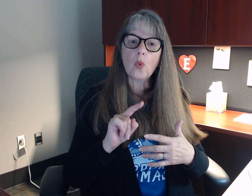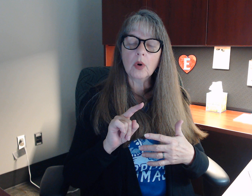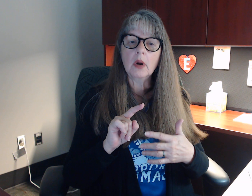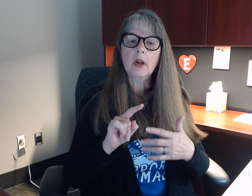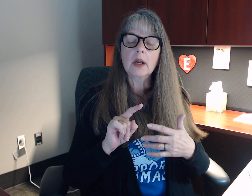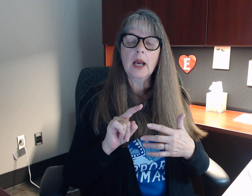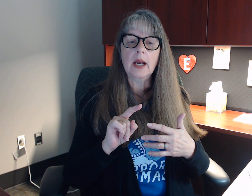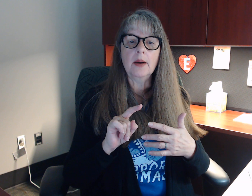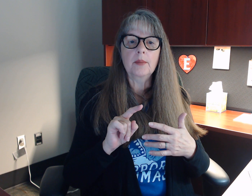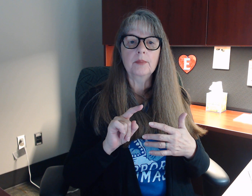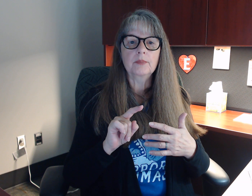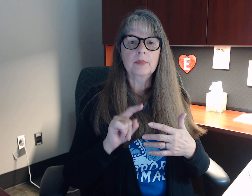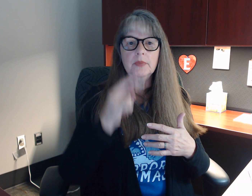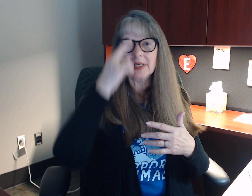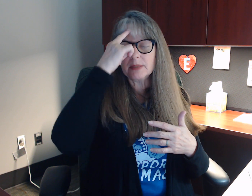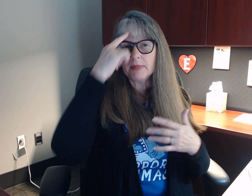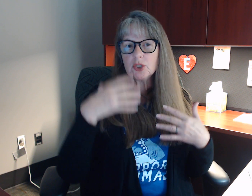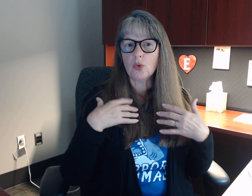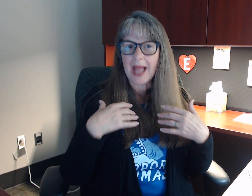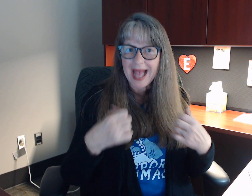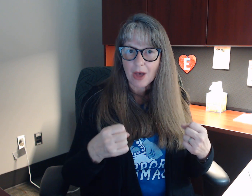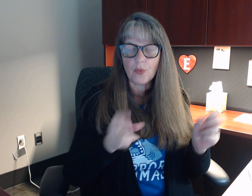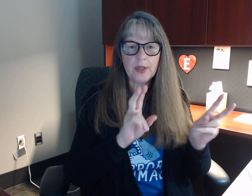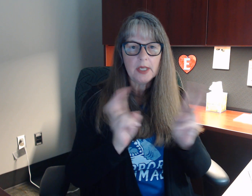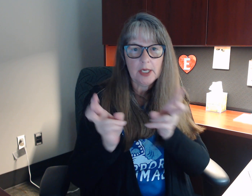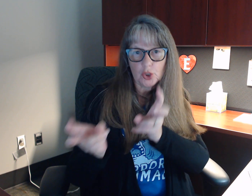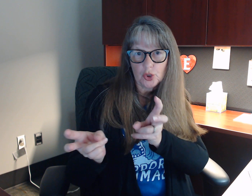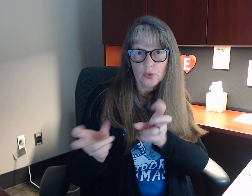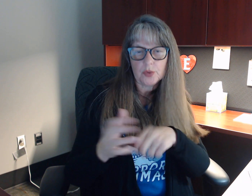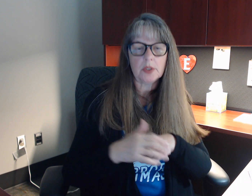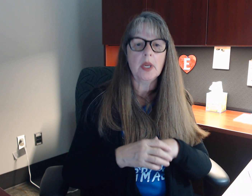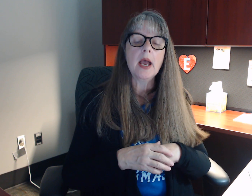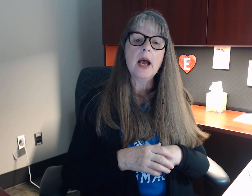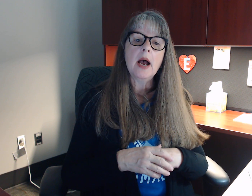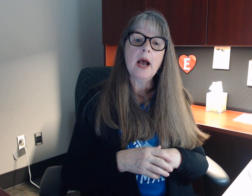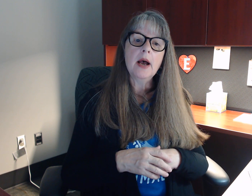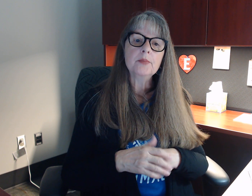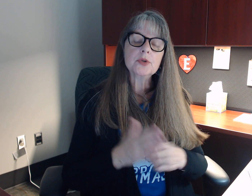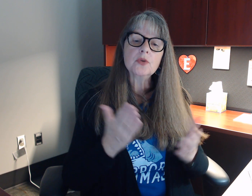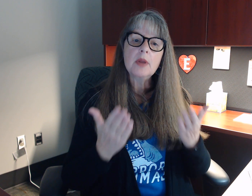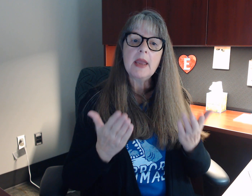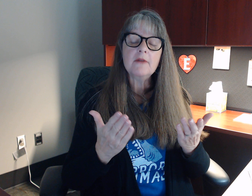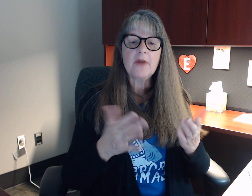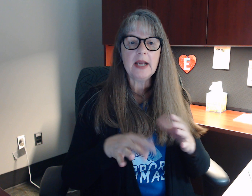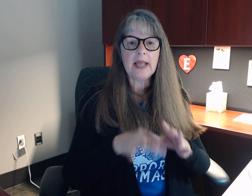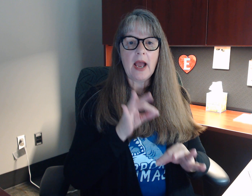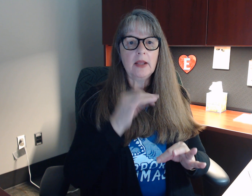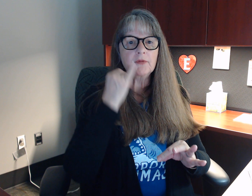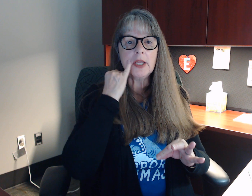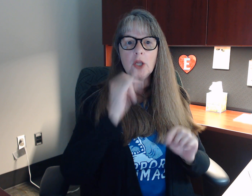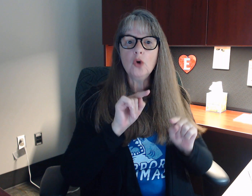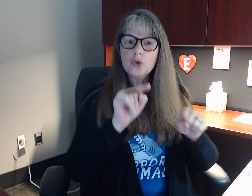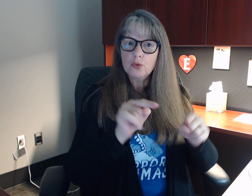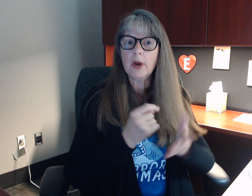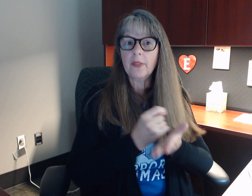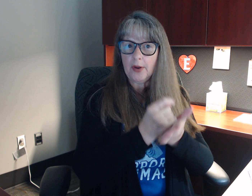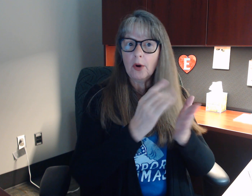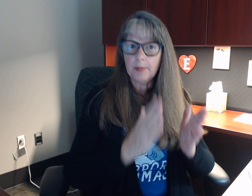for these mental health issues. So they may find out, if they go to a